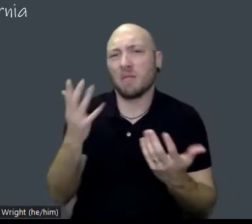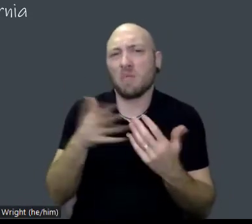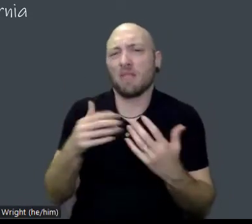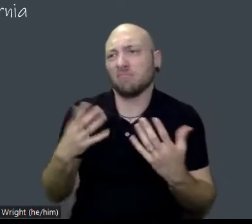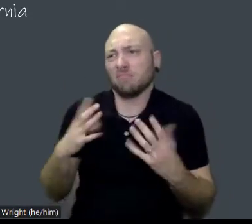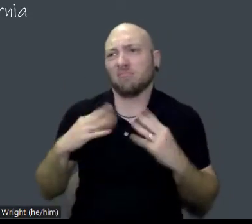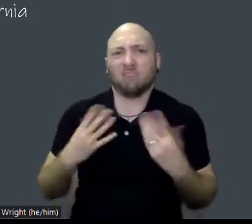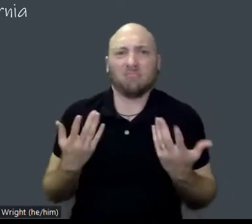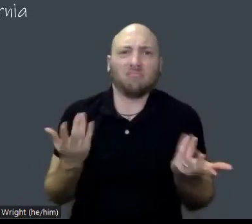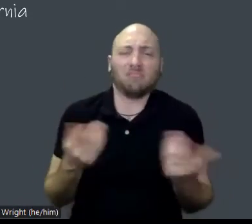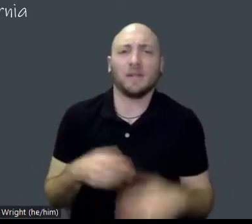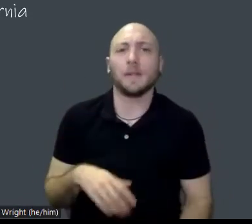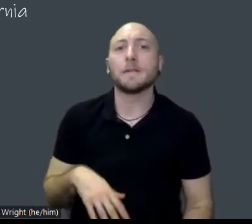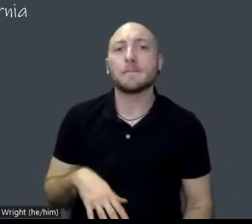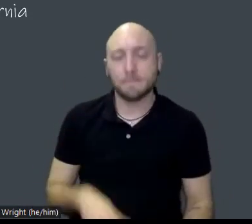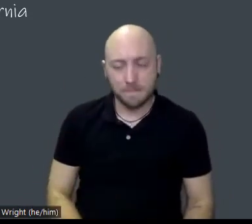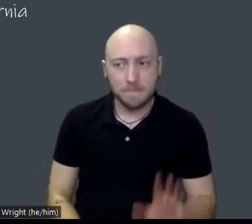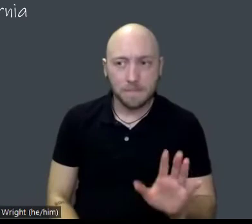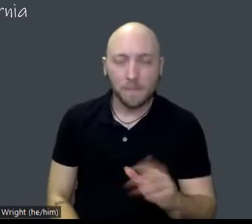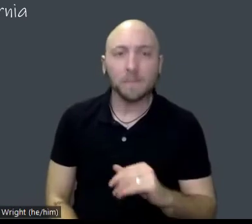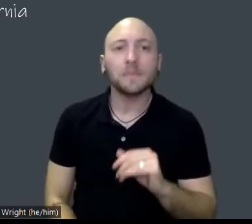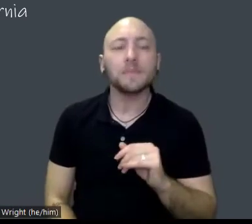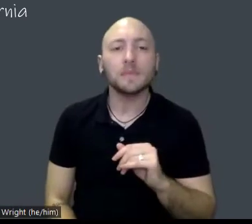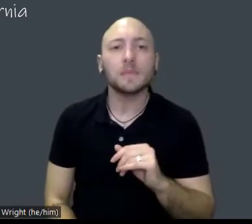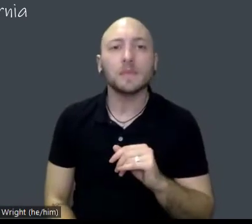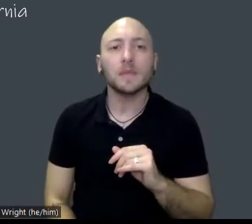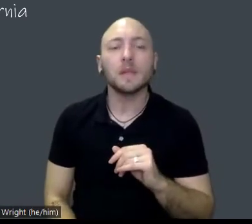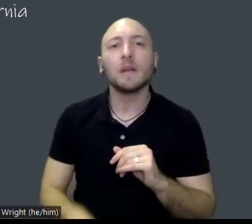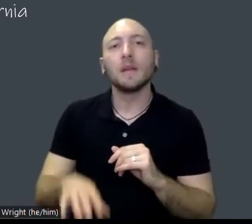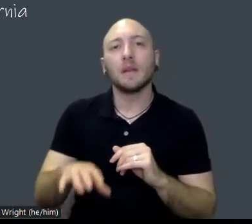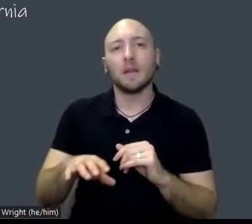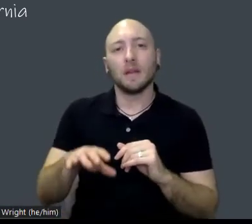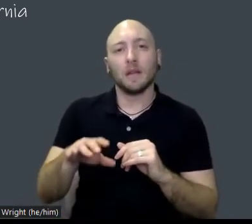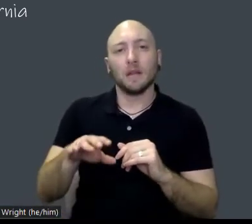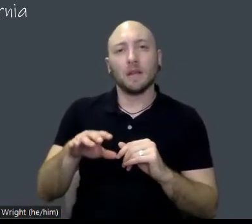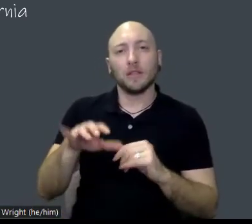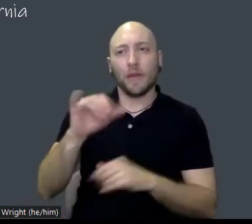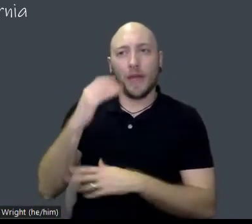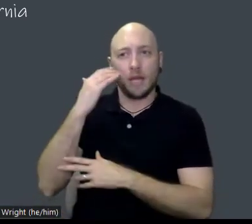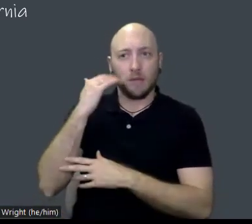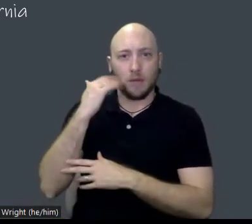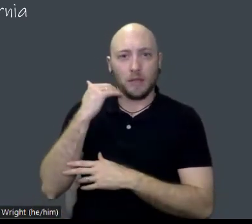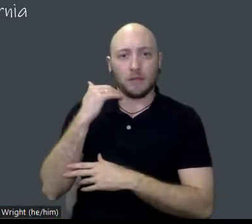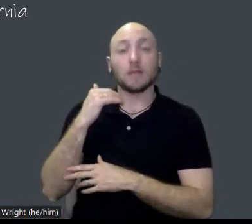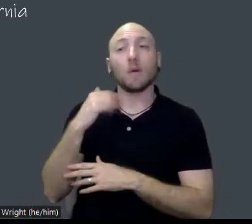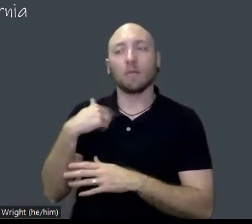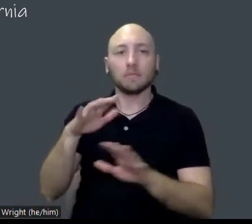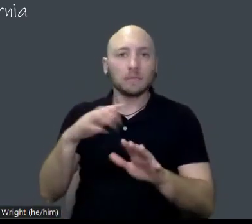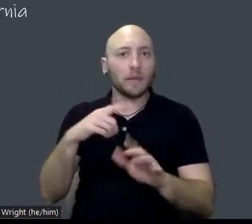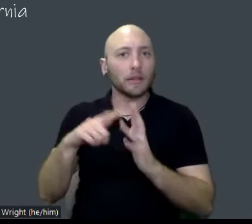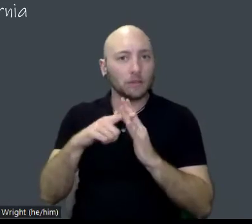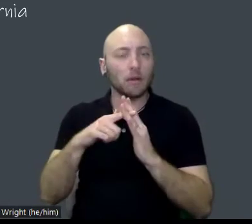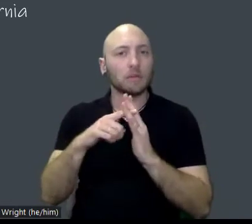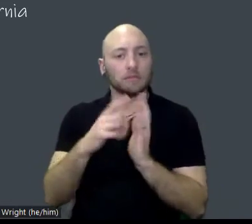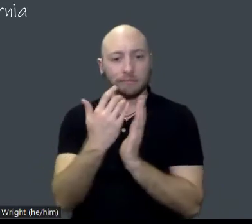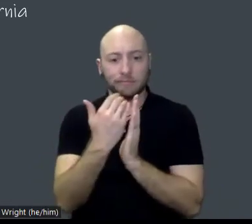So I did start to like look at that experience. And as I got to my steps, I noticed that like when